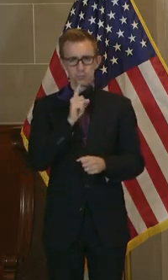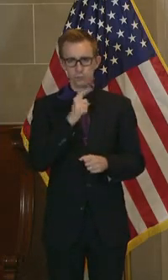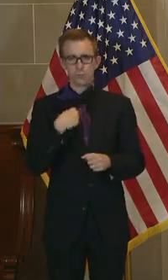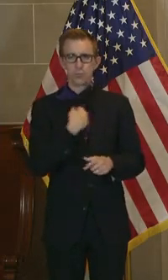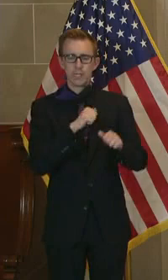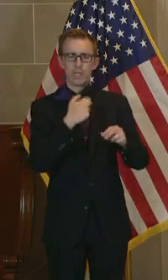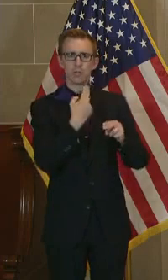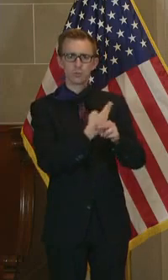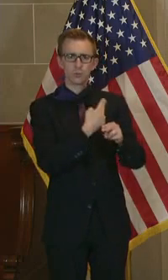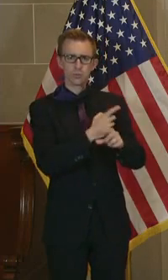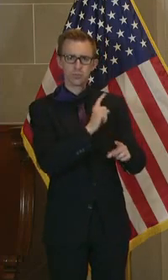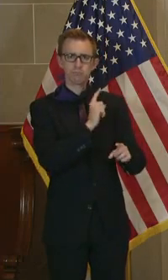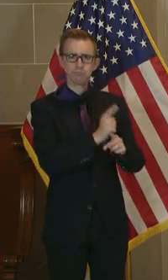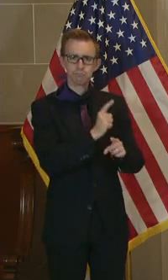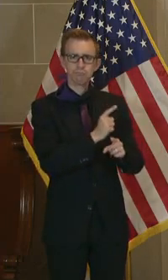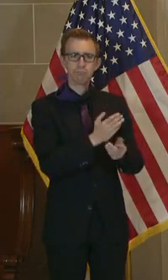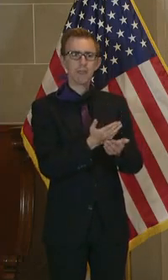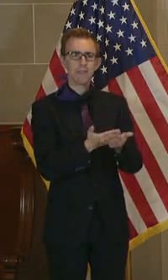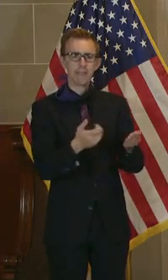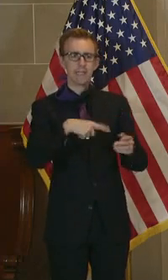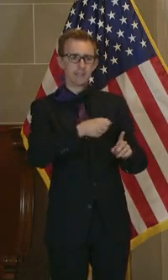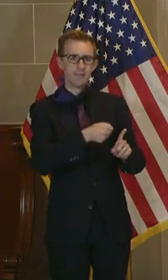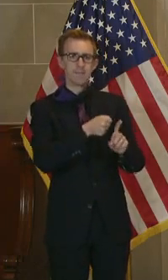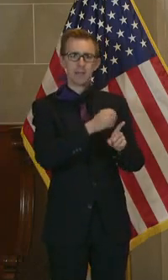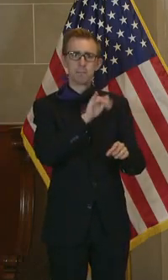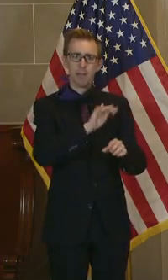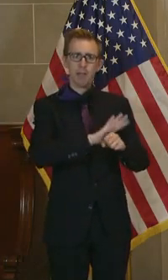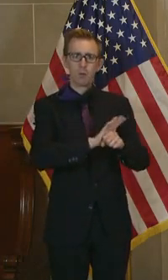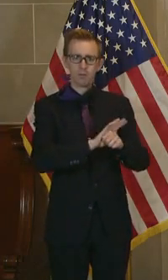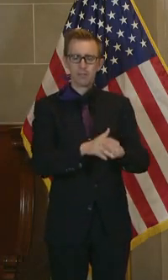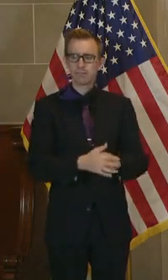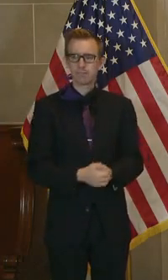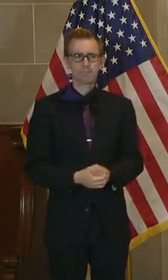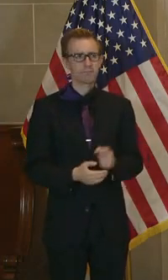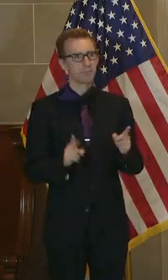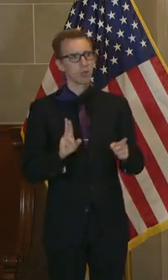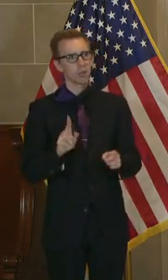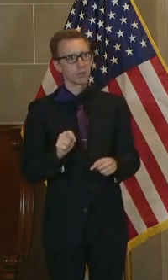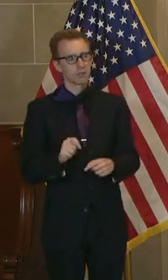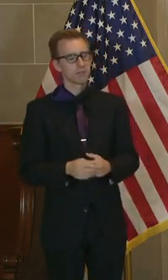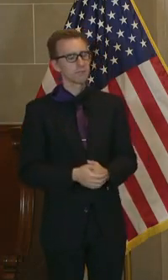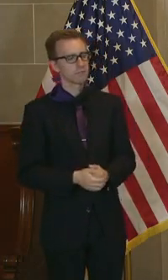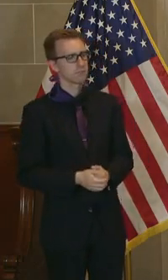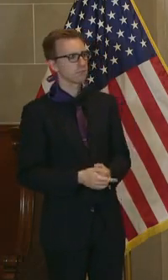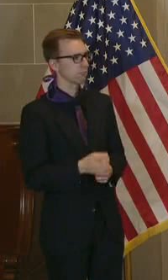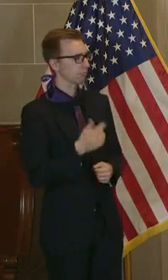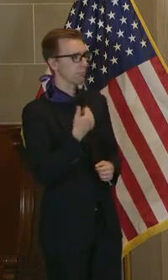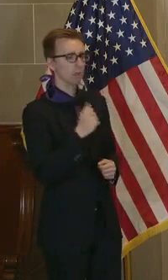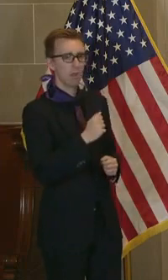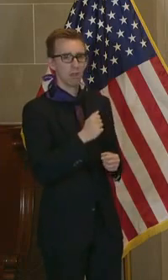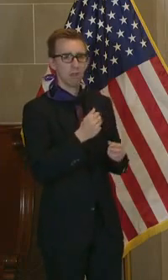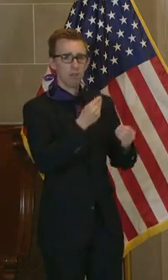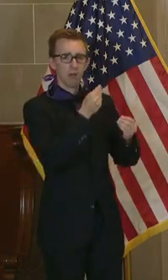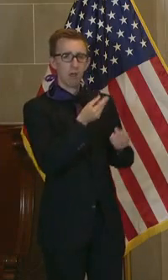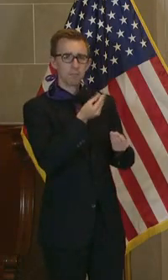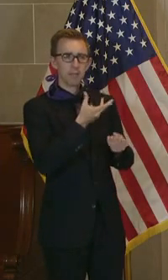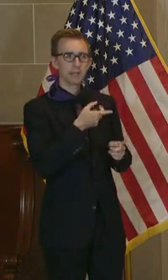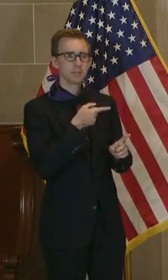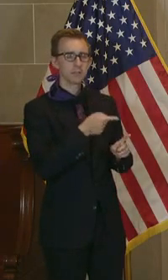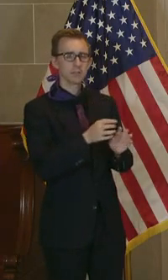use it that really is things that are affected with COVID-19. Thank you. Any updates on